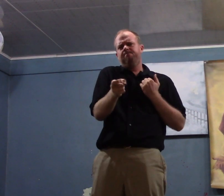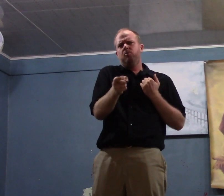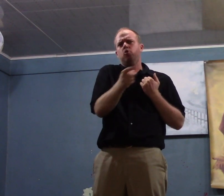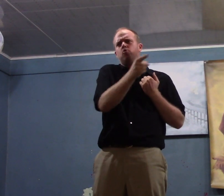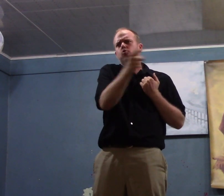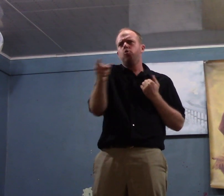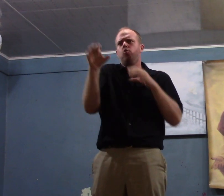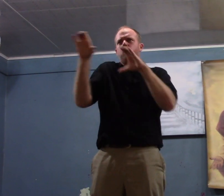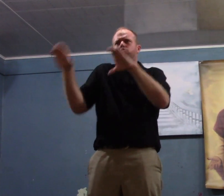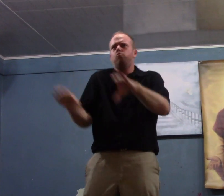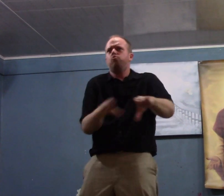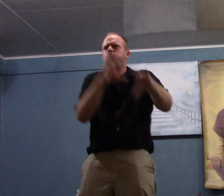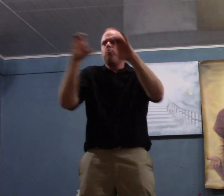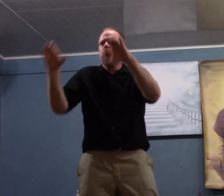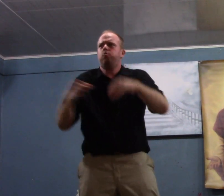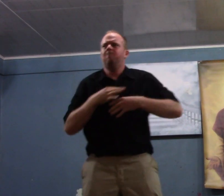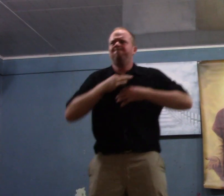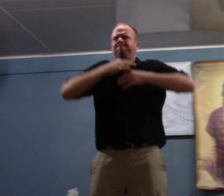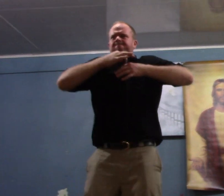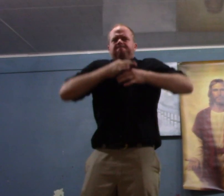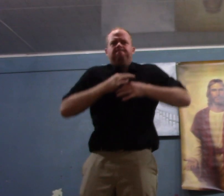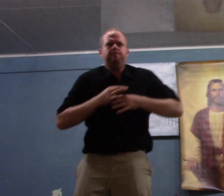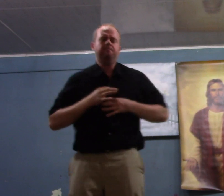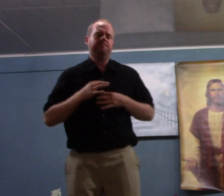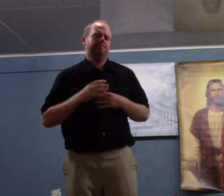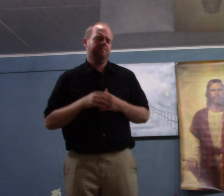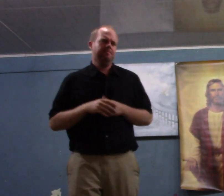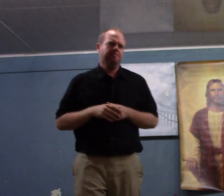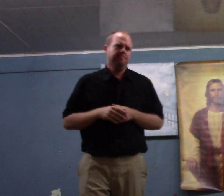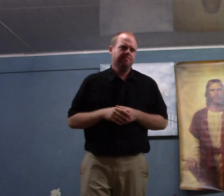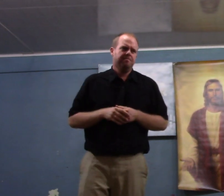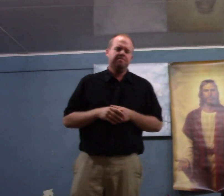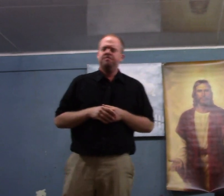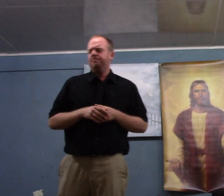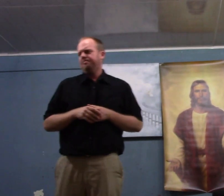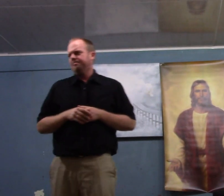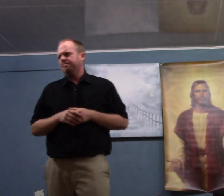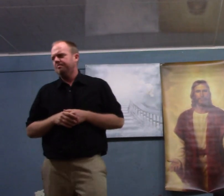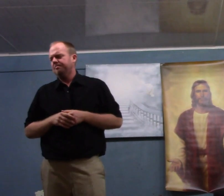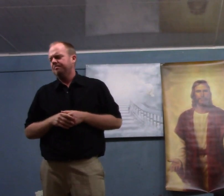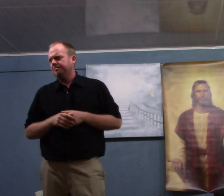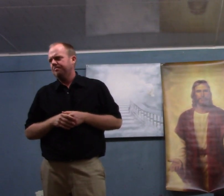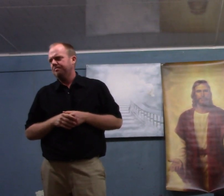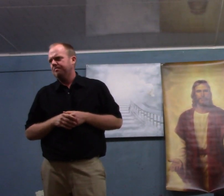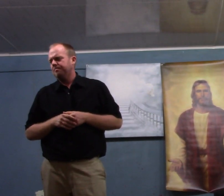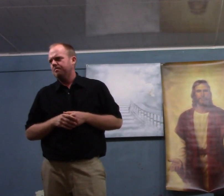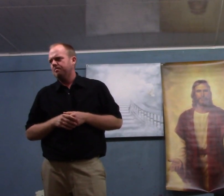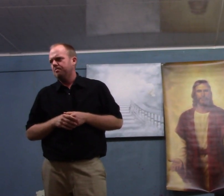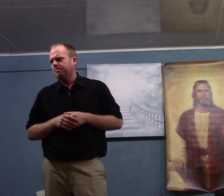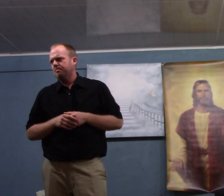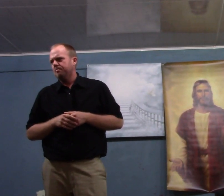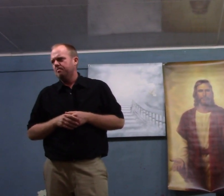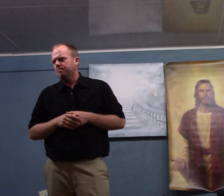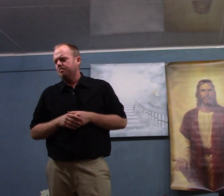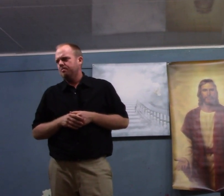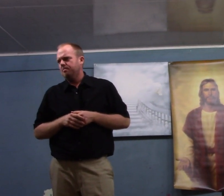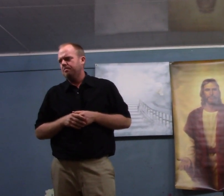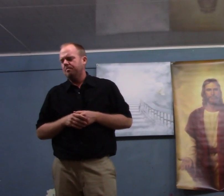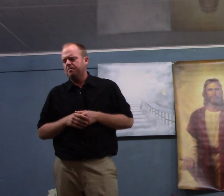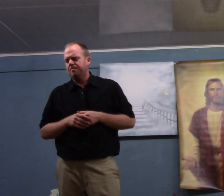The devil loves to just try to pull you away and try to make you think that just coming up outright, doing